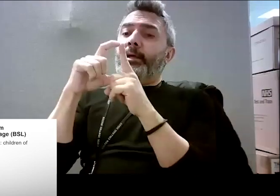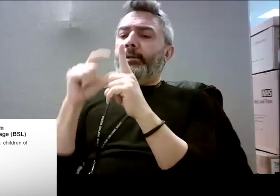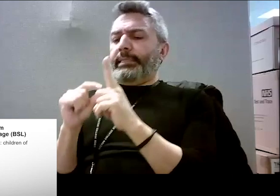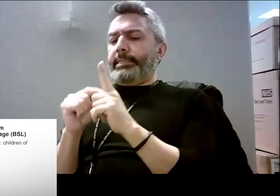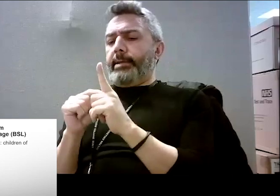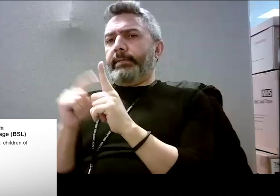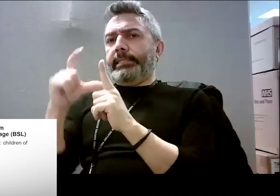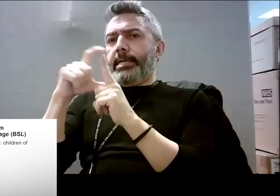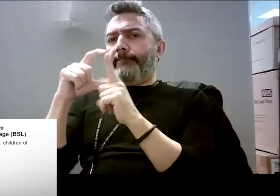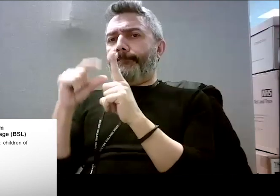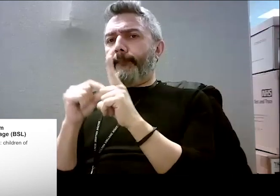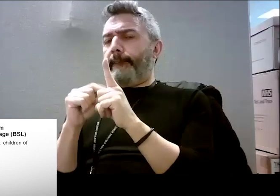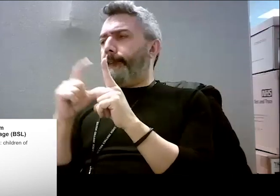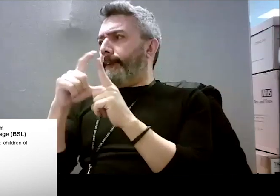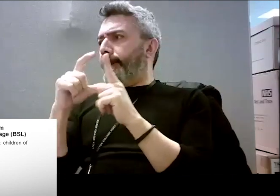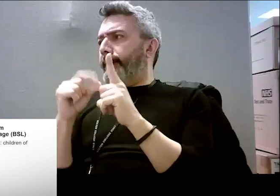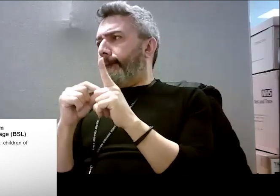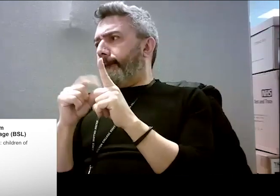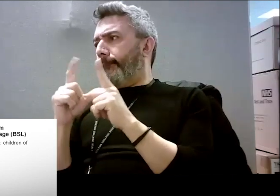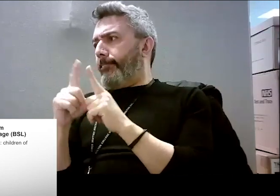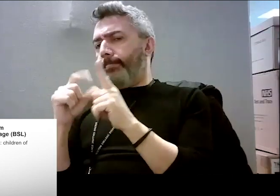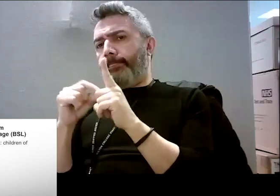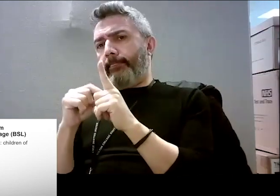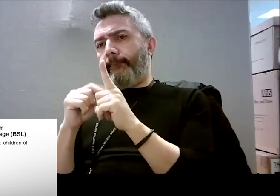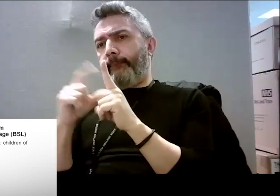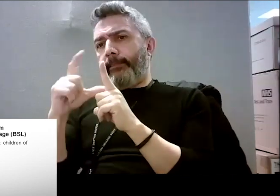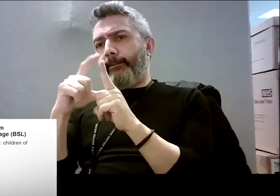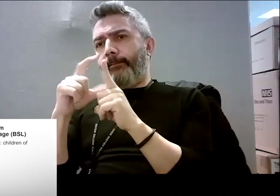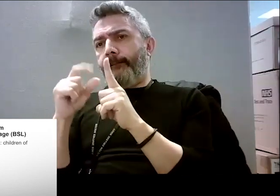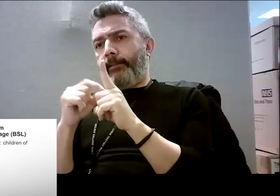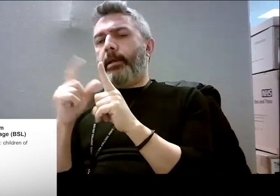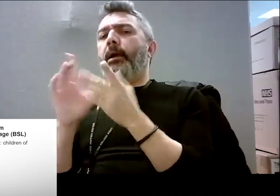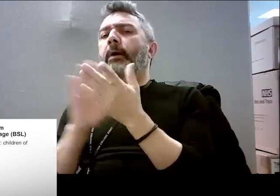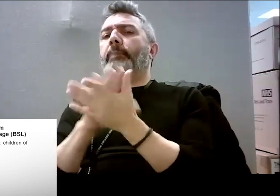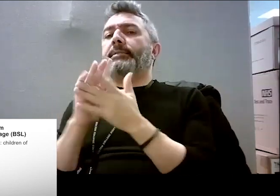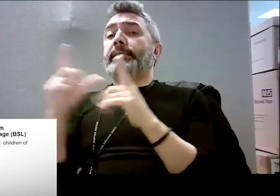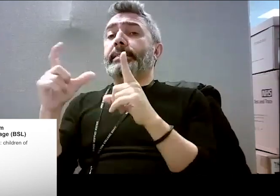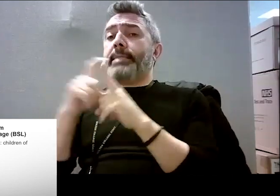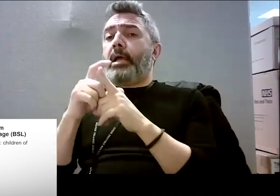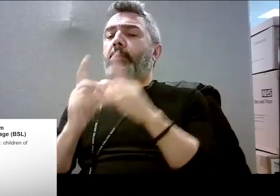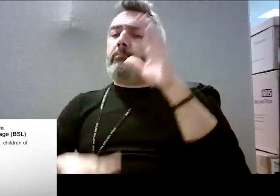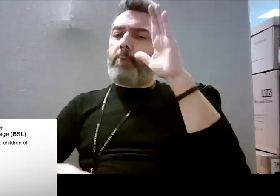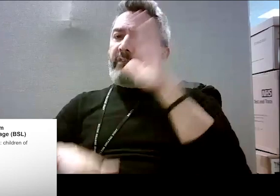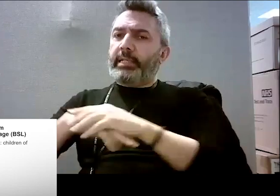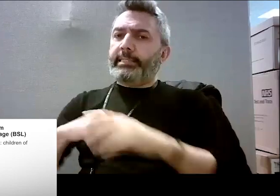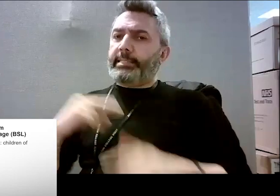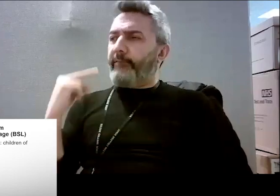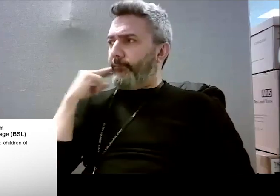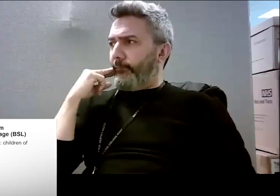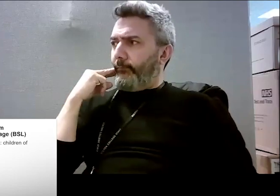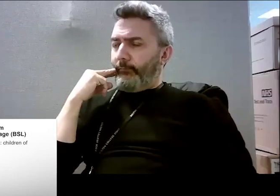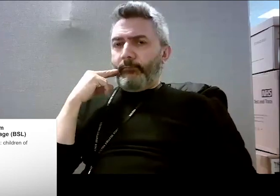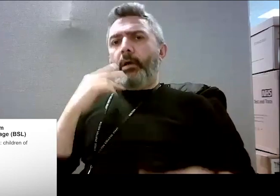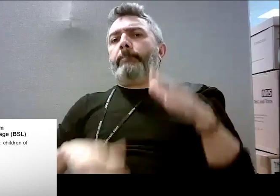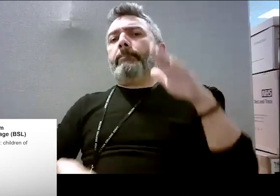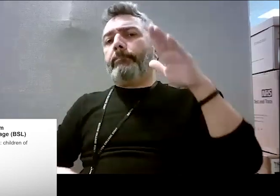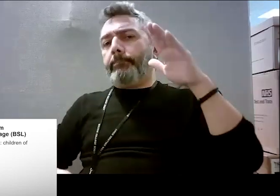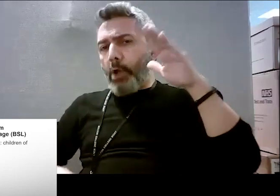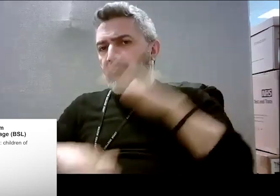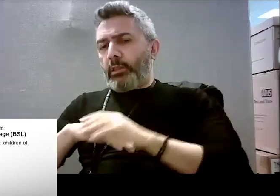deaf children and hearing children of deaf parents will get this. So just wondering, maybe you've seen we've got a capital D and a